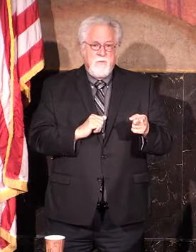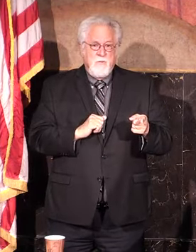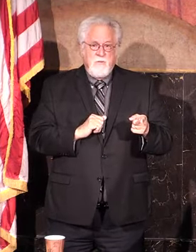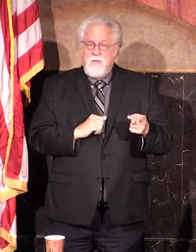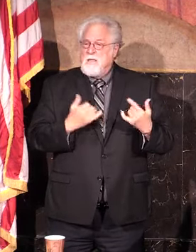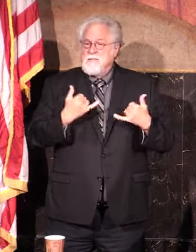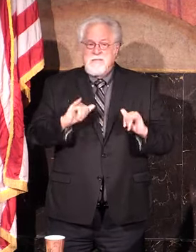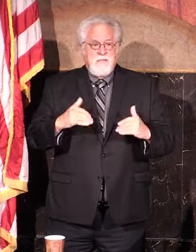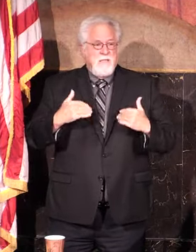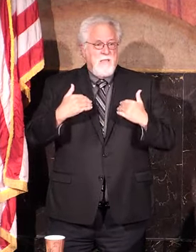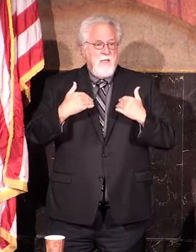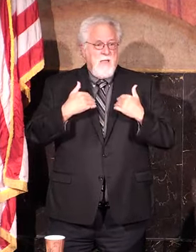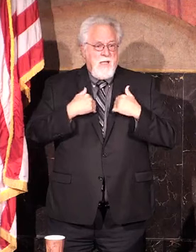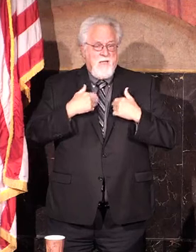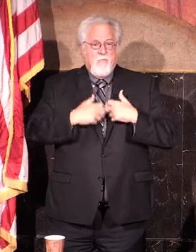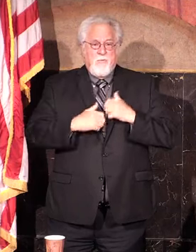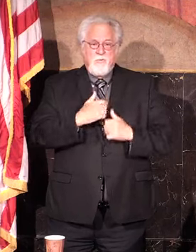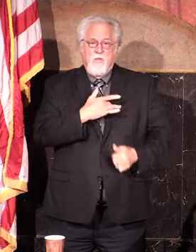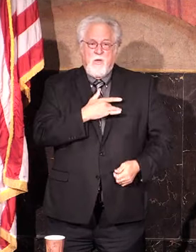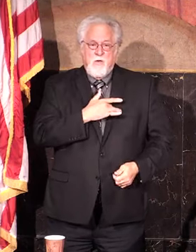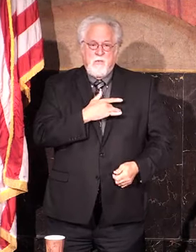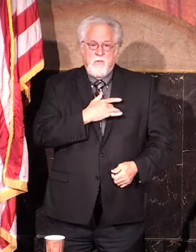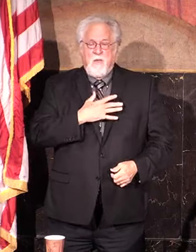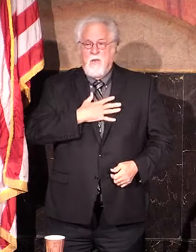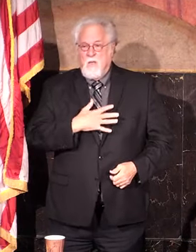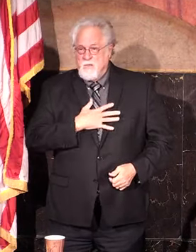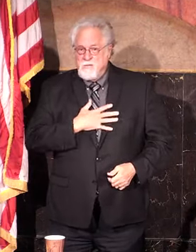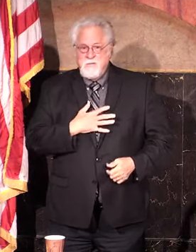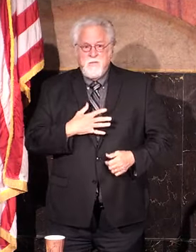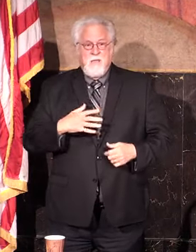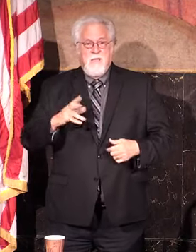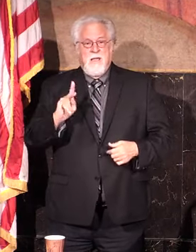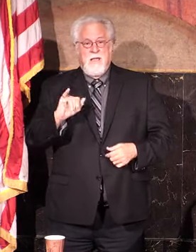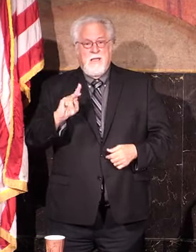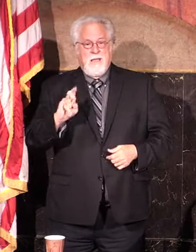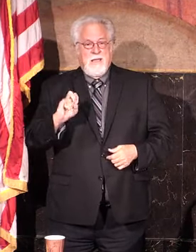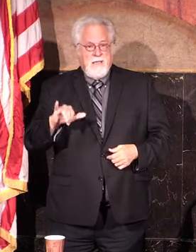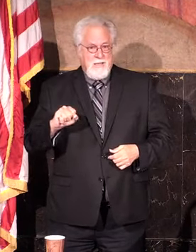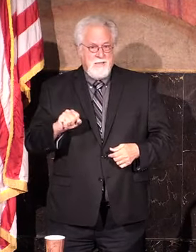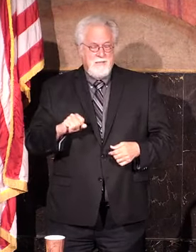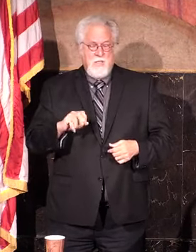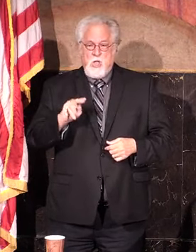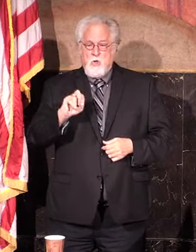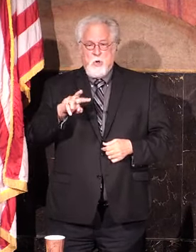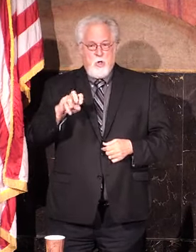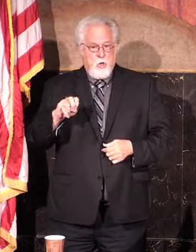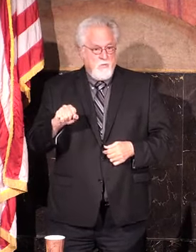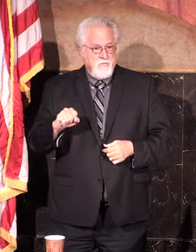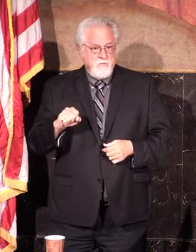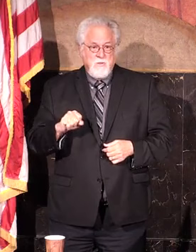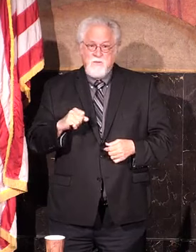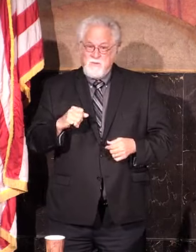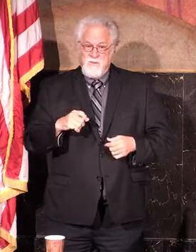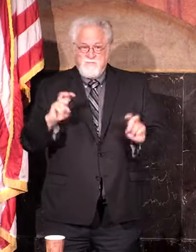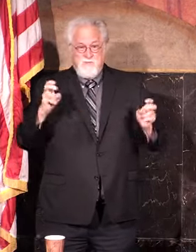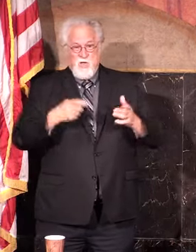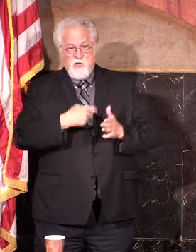still have issues with their heart, their lungs, their kidneys, their neurological system. There's a cost to that,